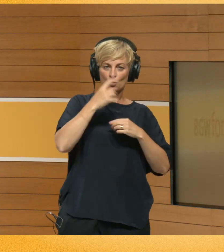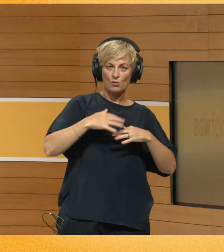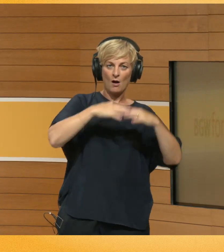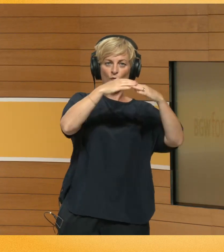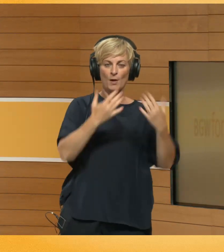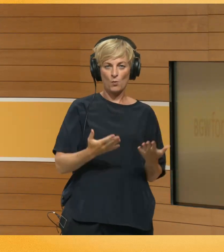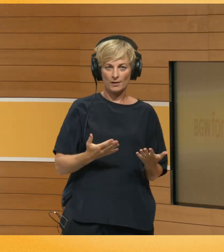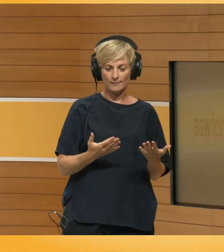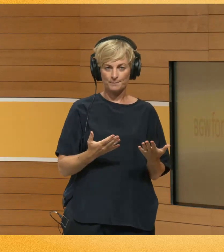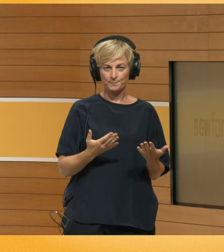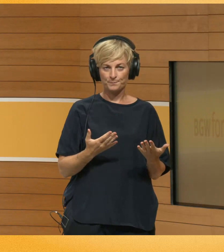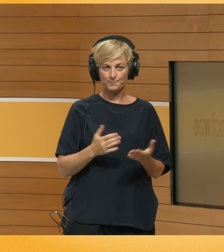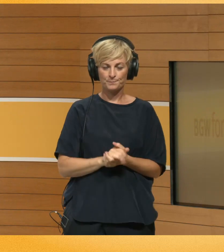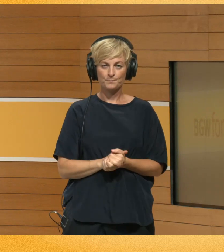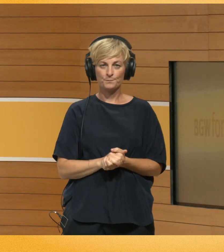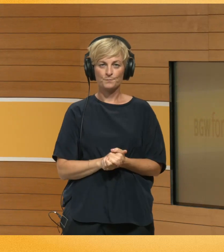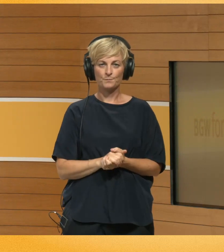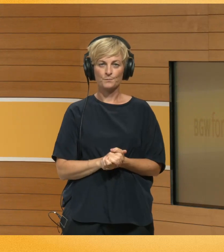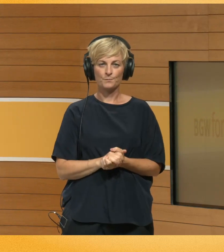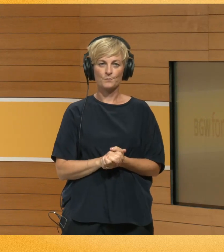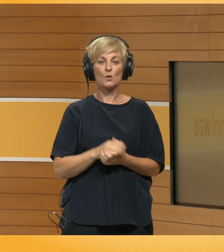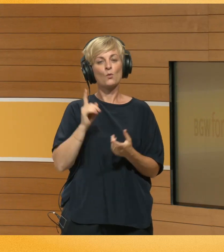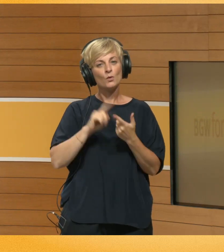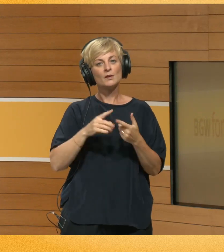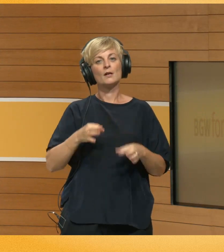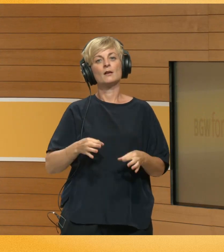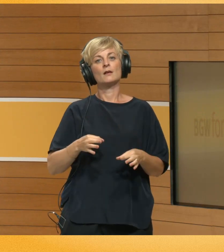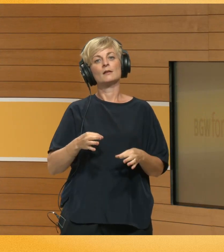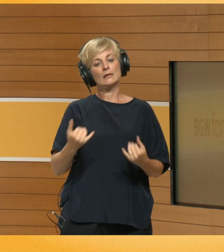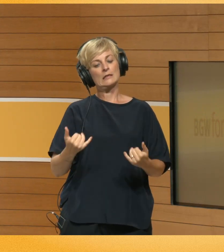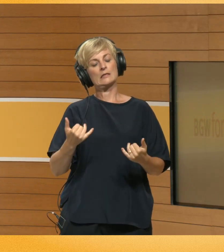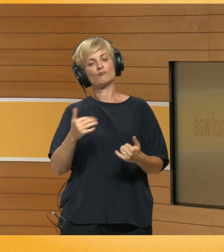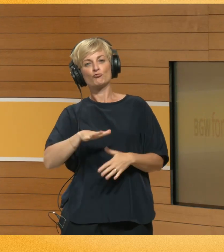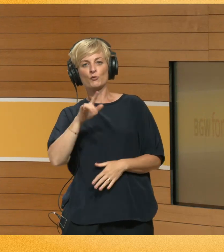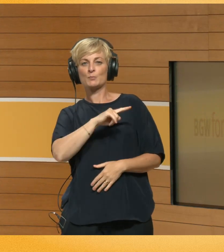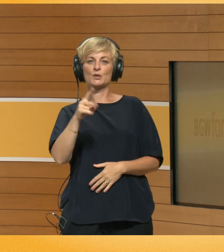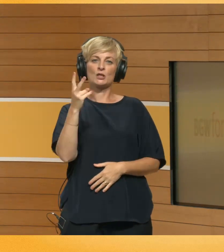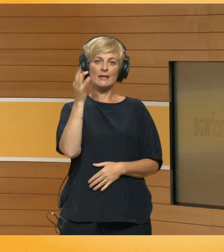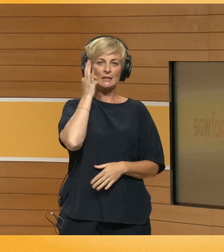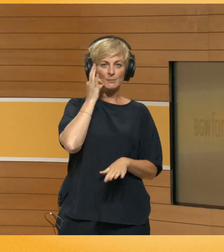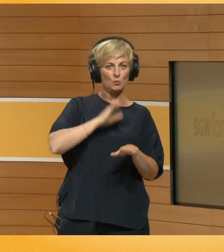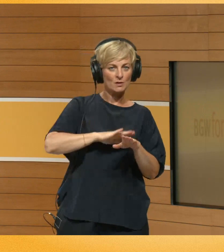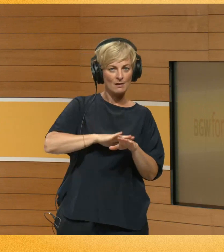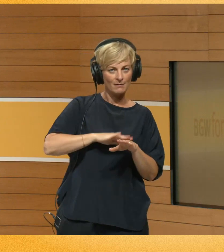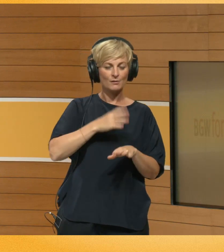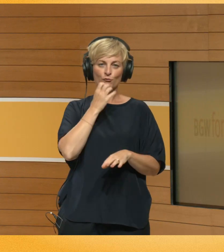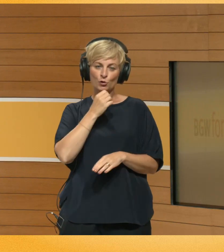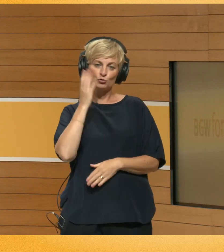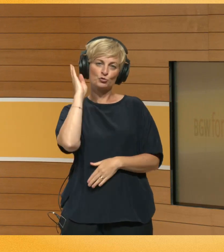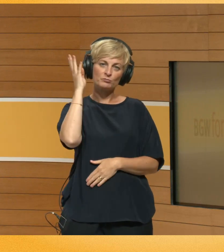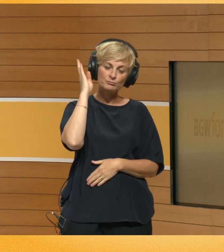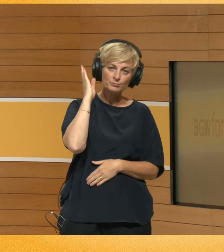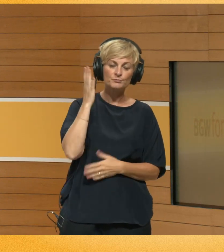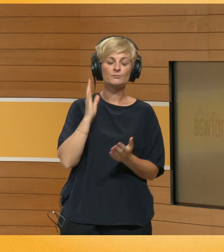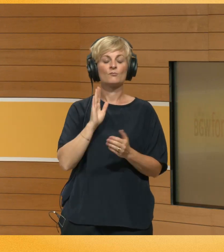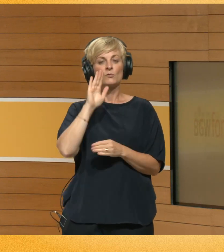In the next 15 to 20 minutes, the outline will focus on a humble reflection